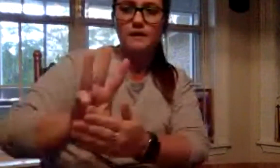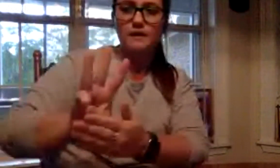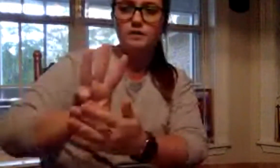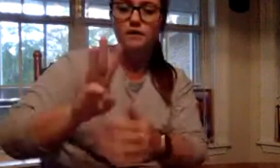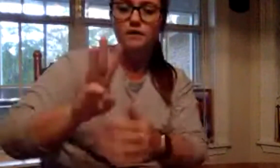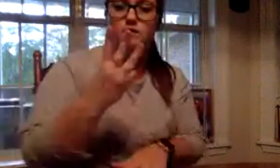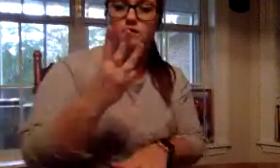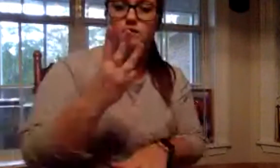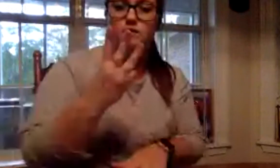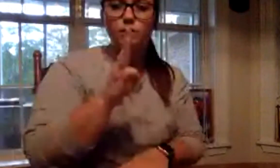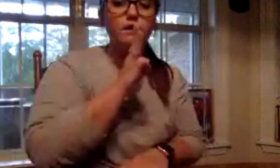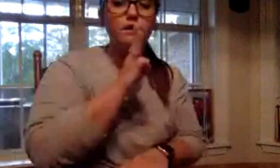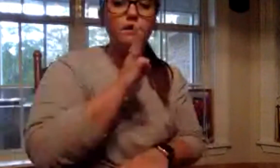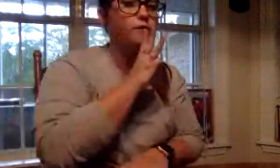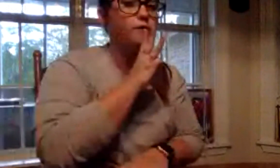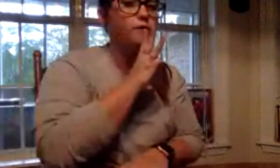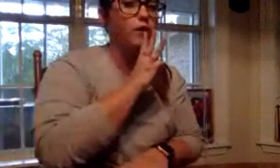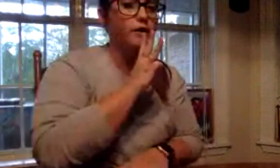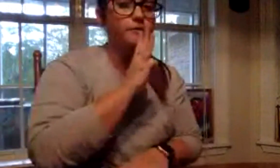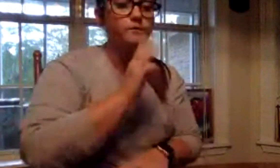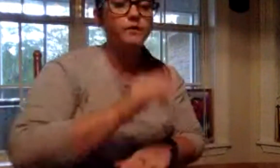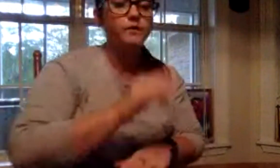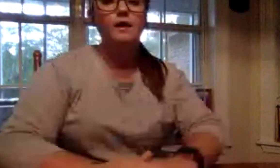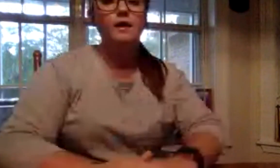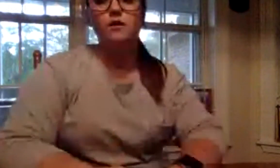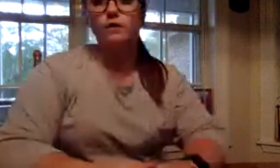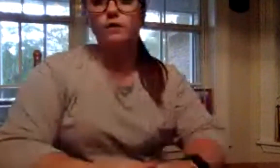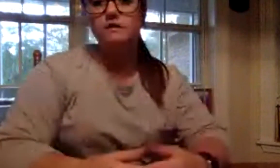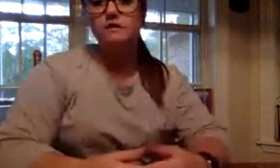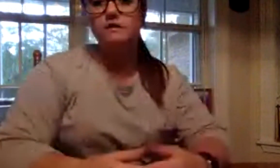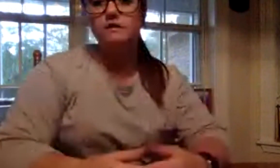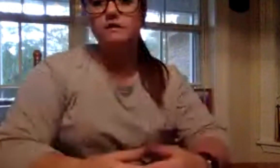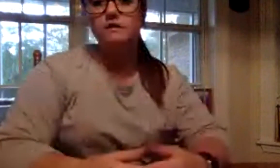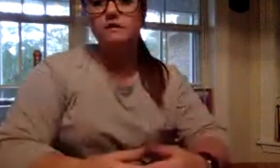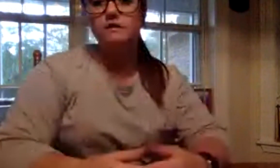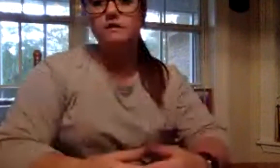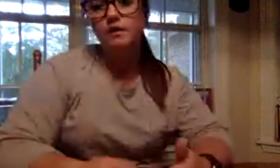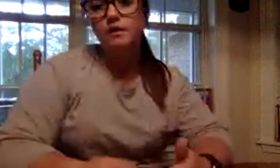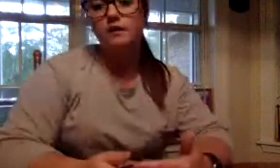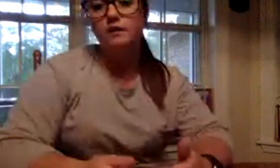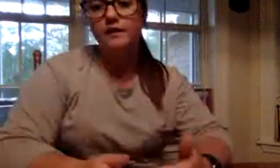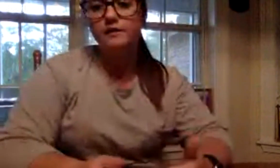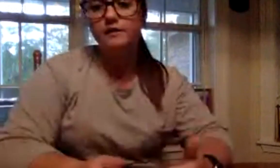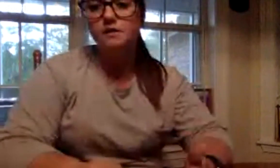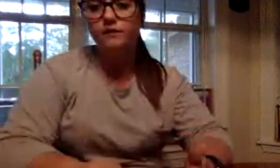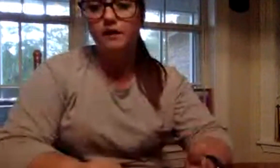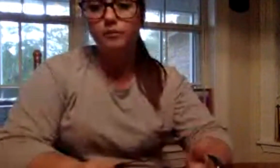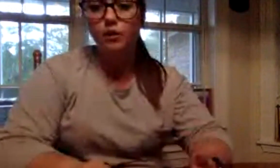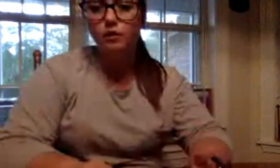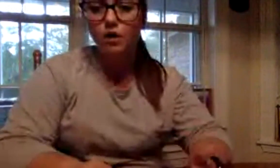create the W here for water, I could always make modifications depending on the client's specific